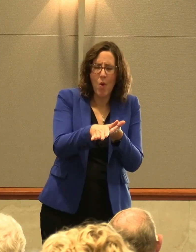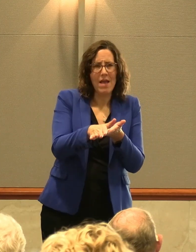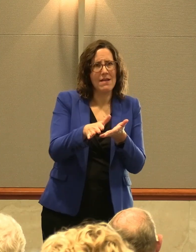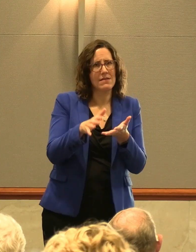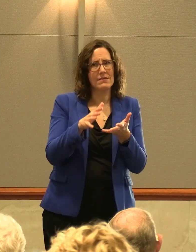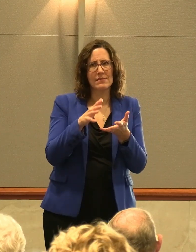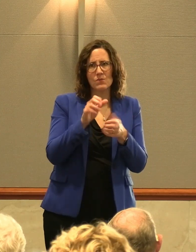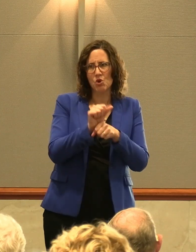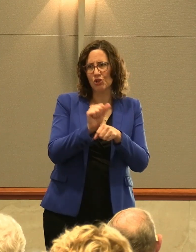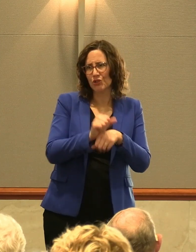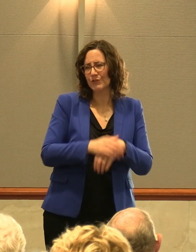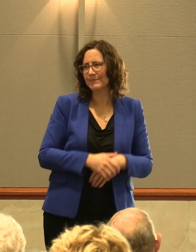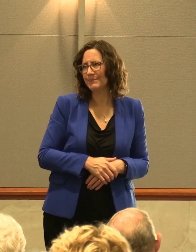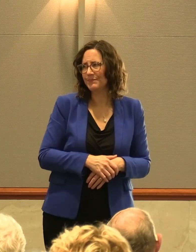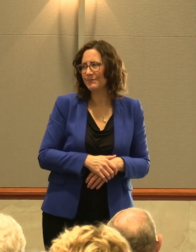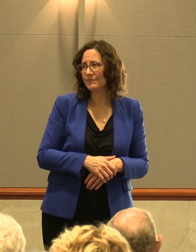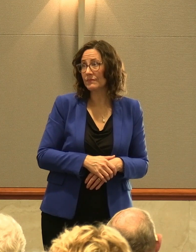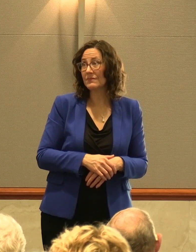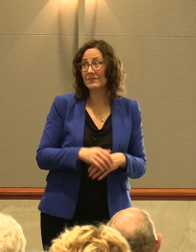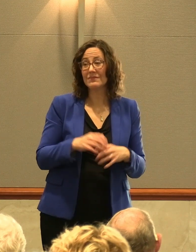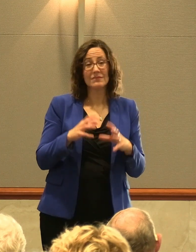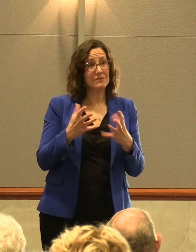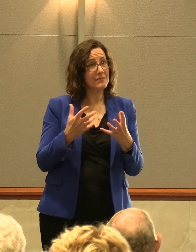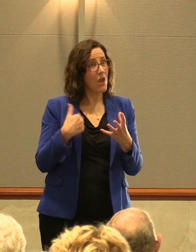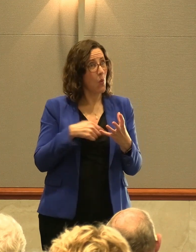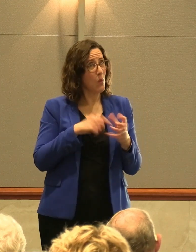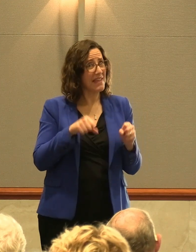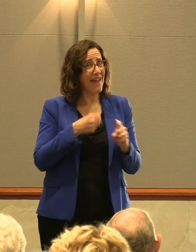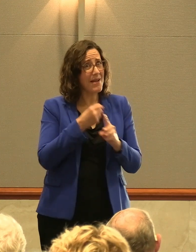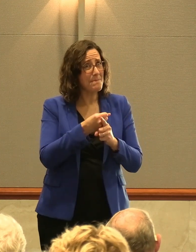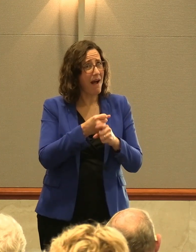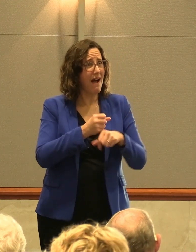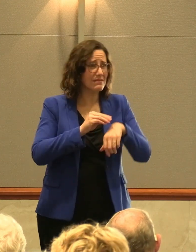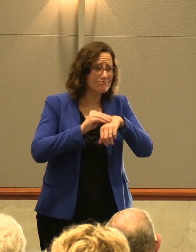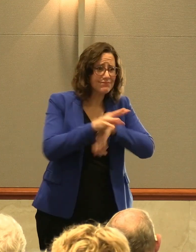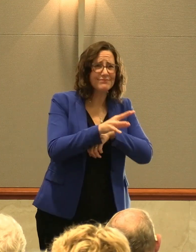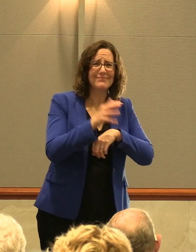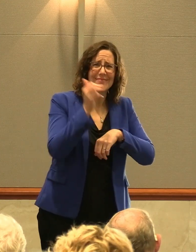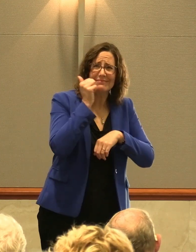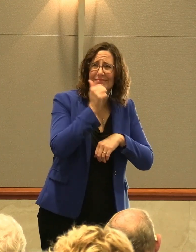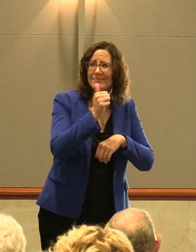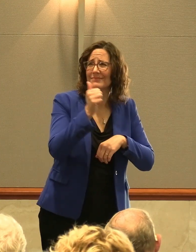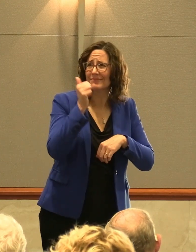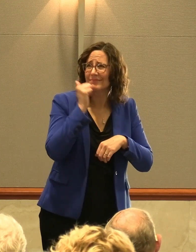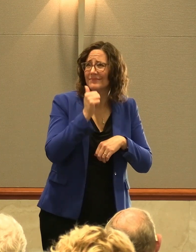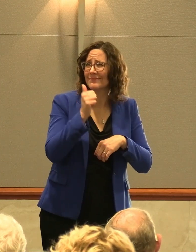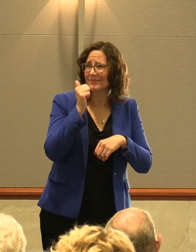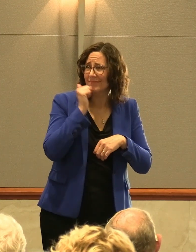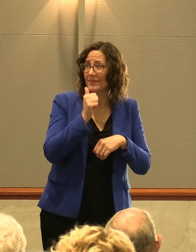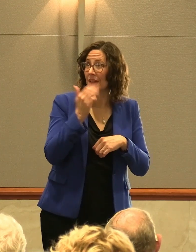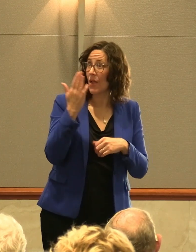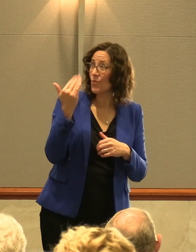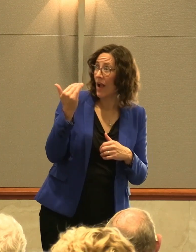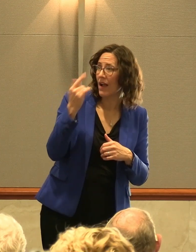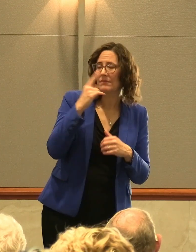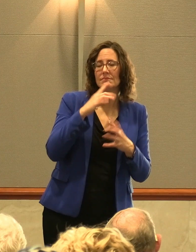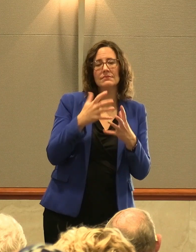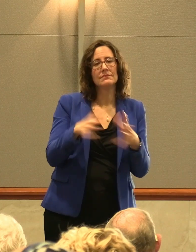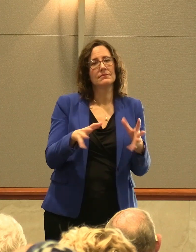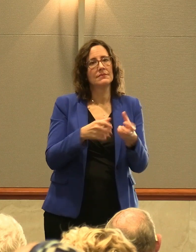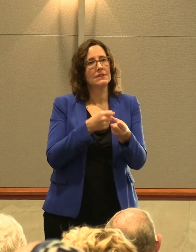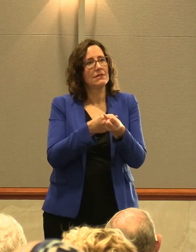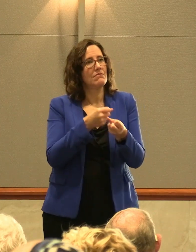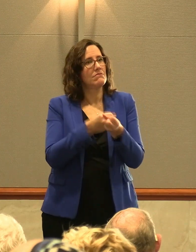much more. We can have this impact day in and day out, thanks to the enormous support